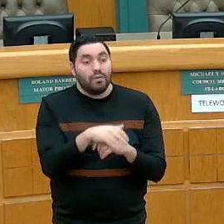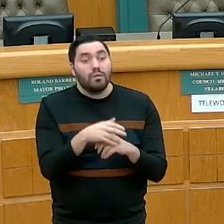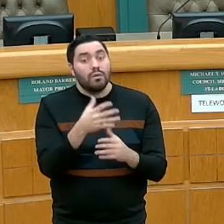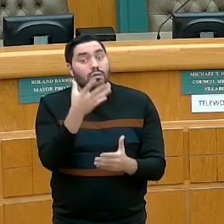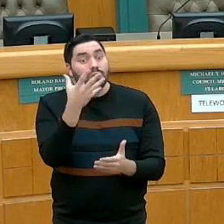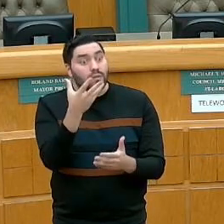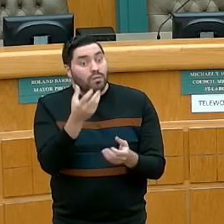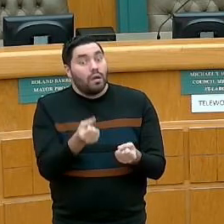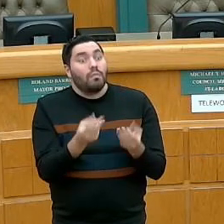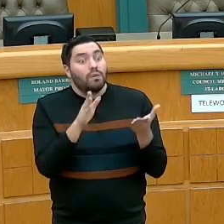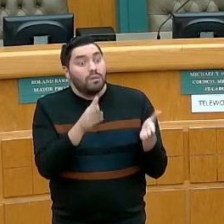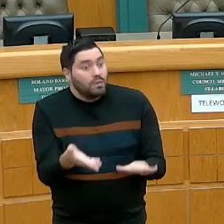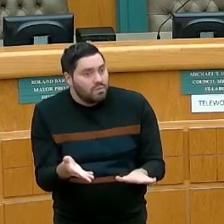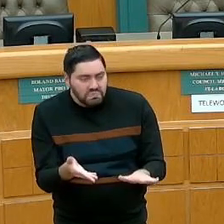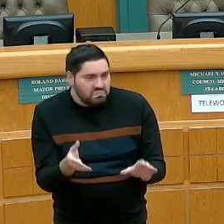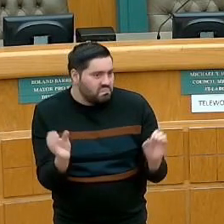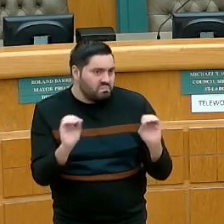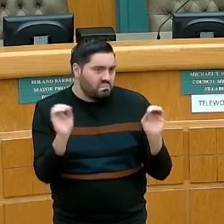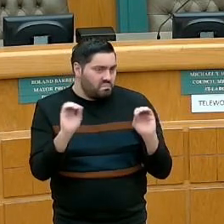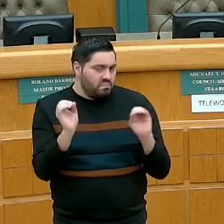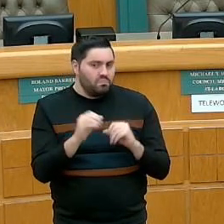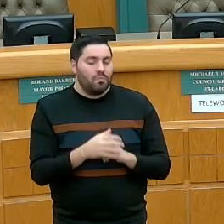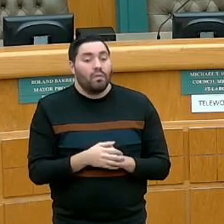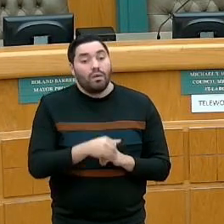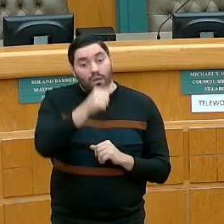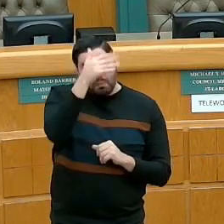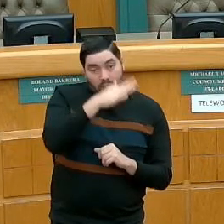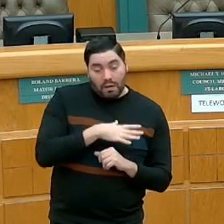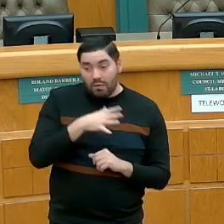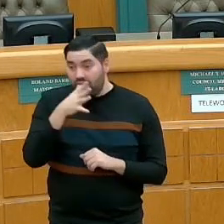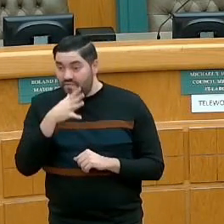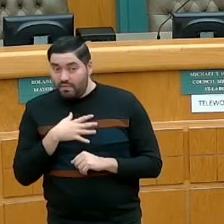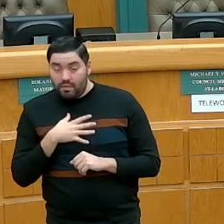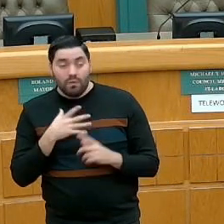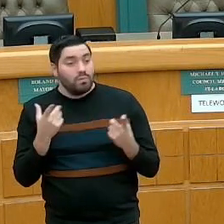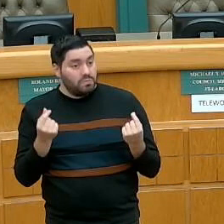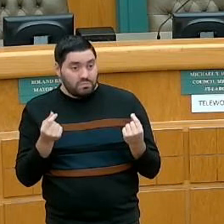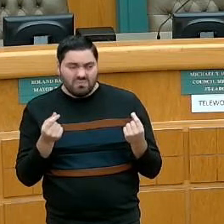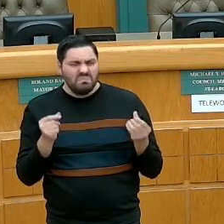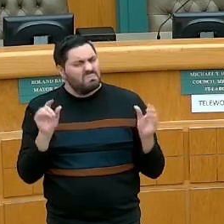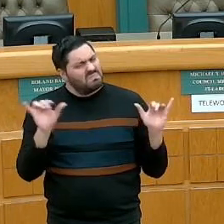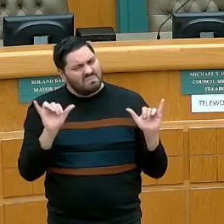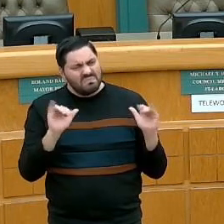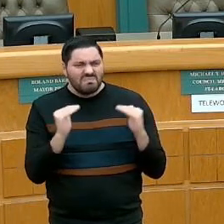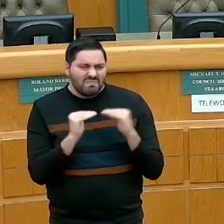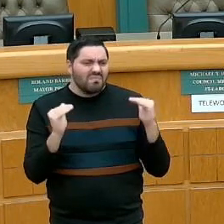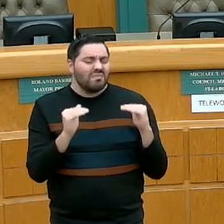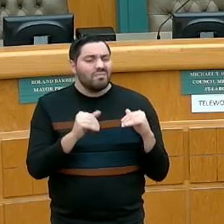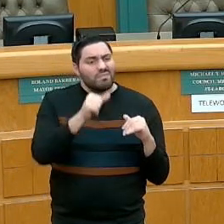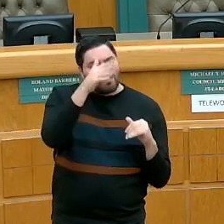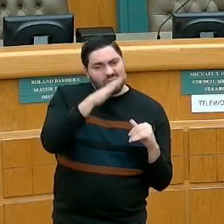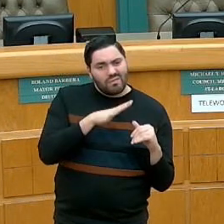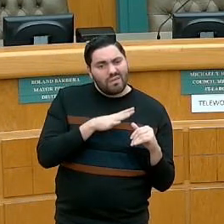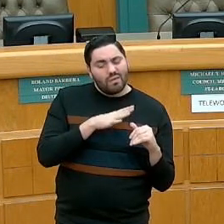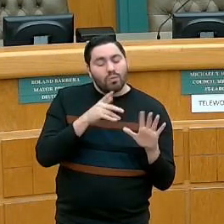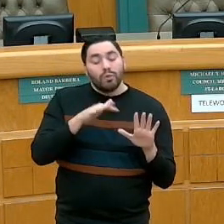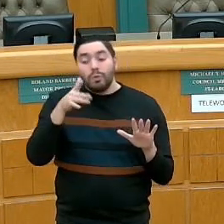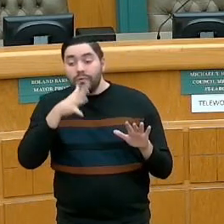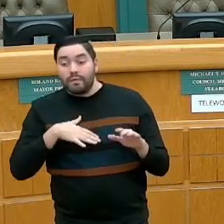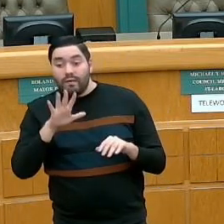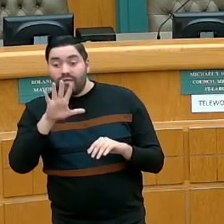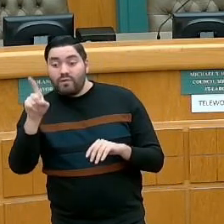report. The male-female gender split is still about equal. There's now 51%